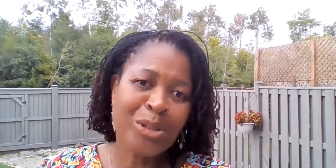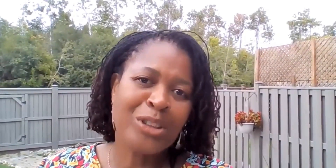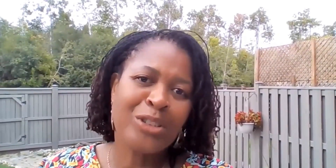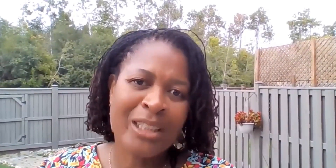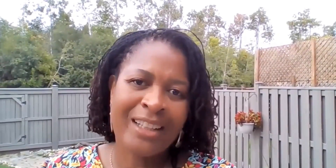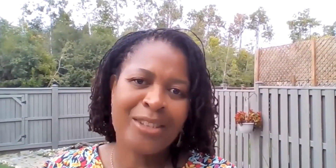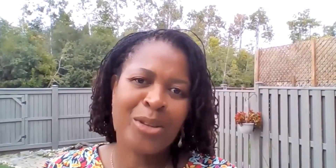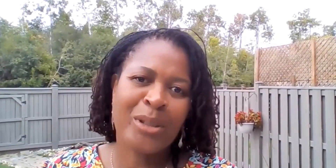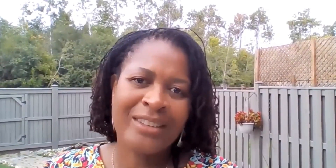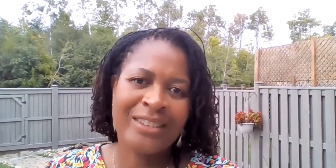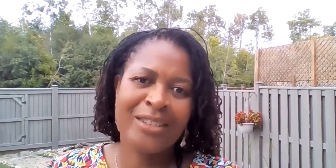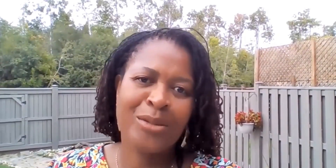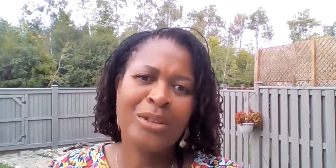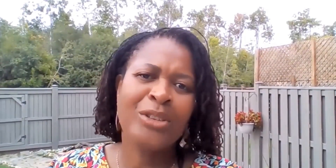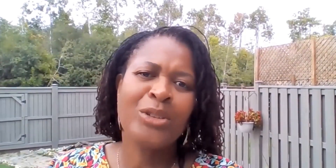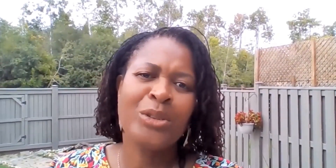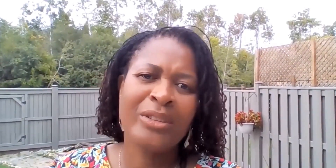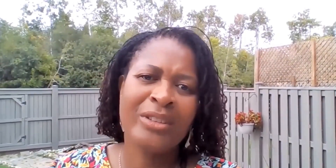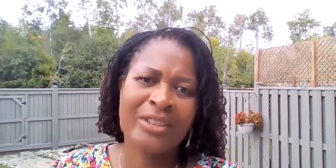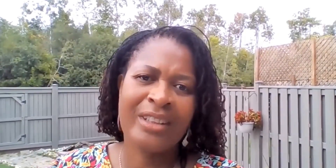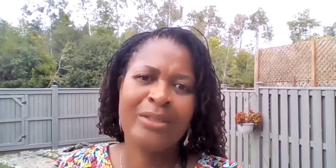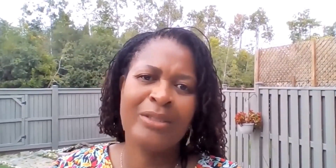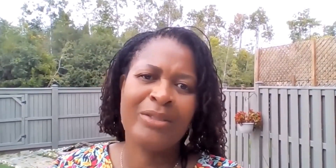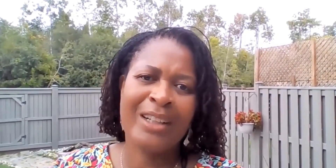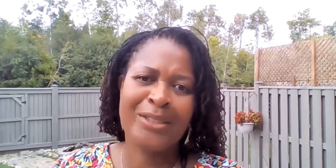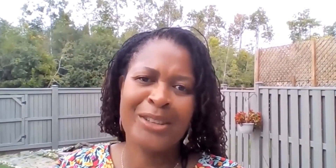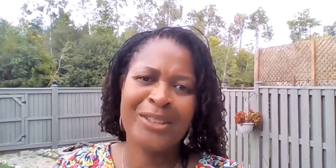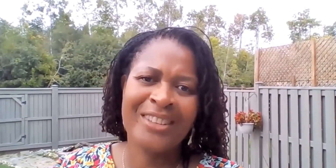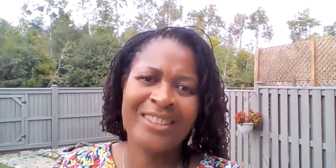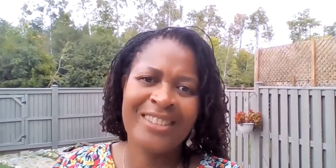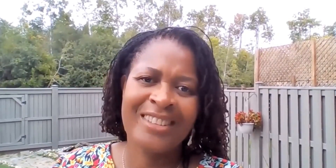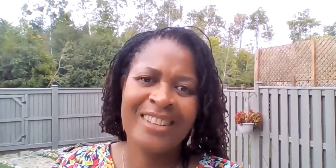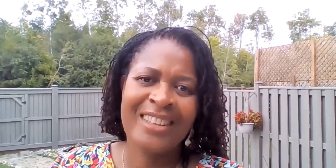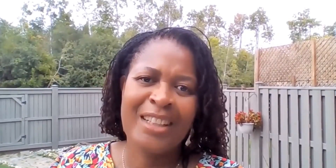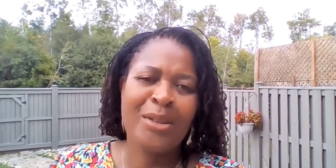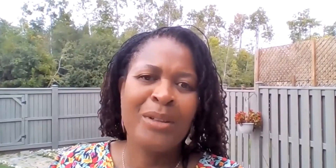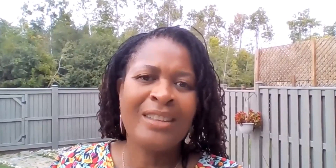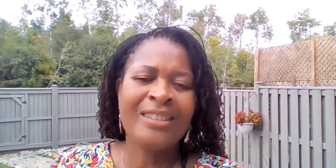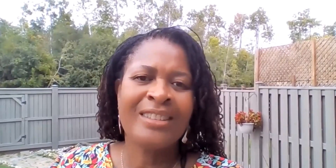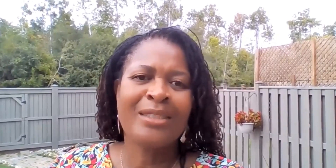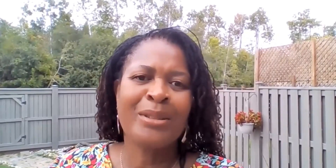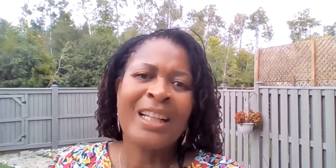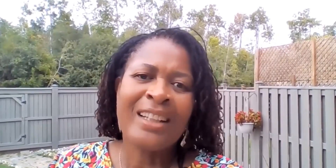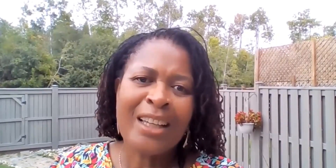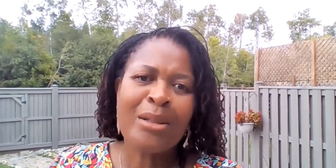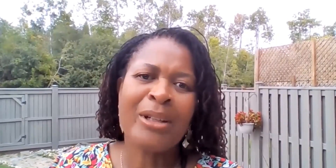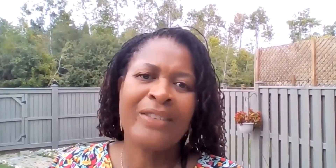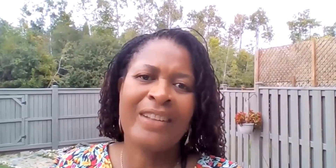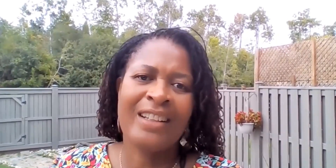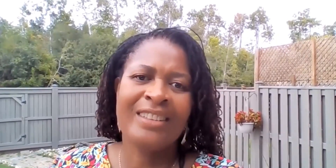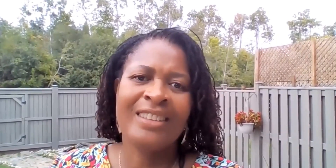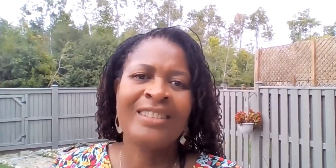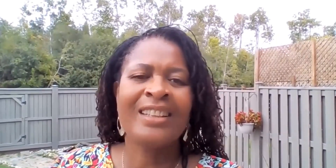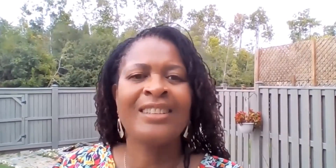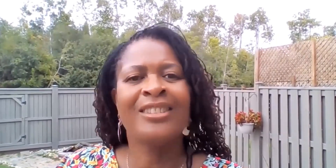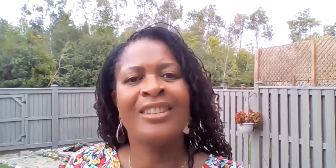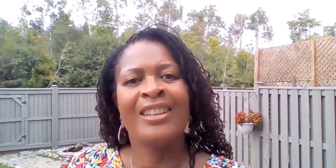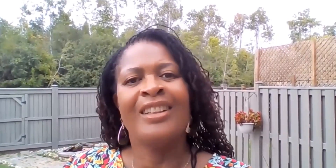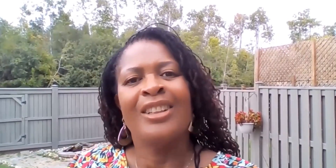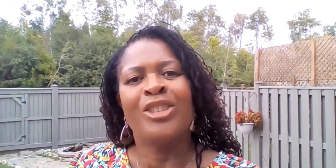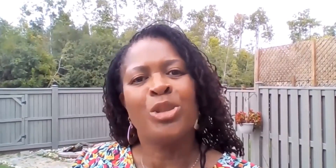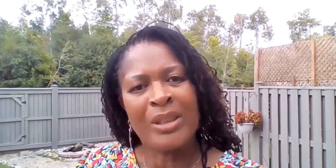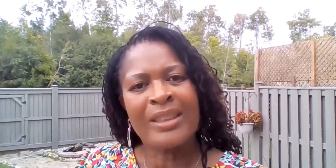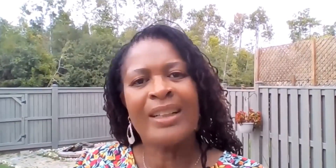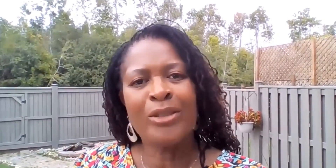Now, I'm sure you've been asked the question, where do you see yourself in 5 years? Well, what I like about that is that